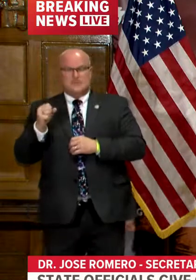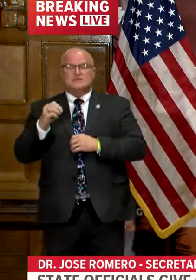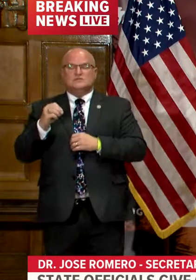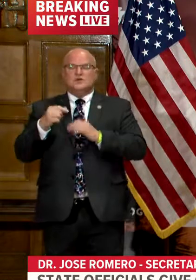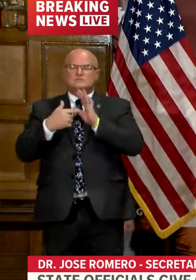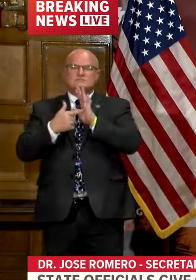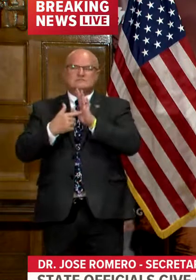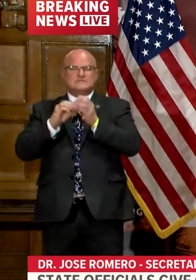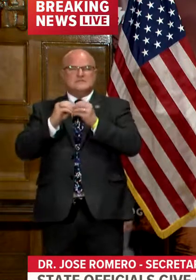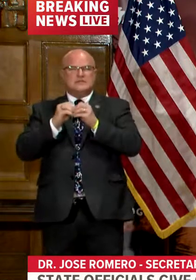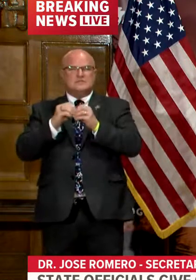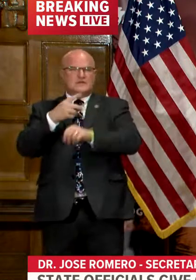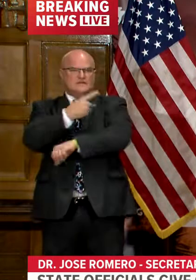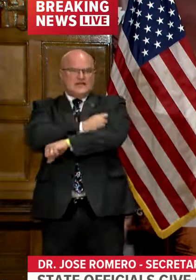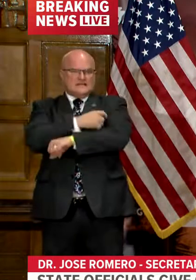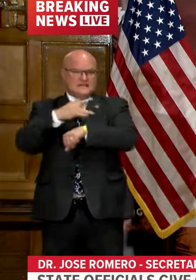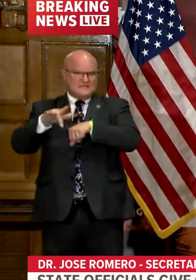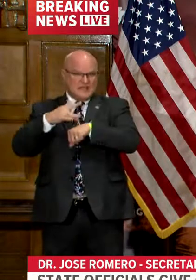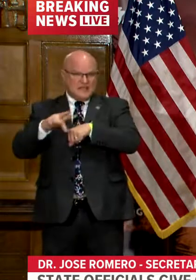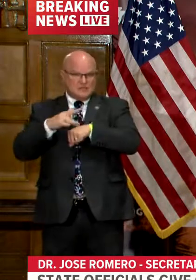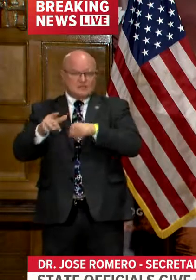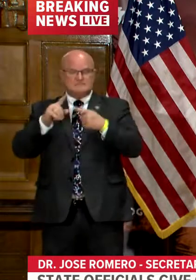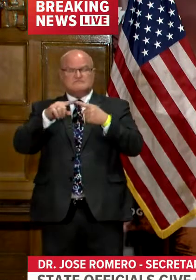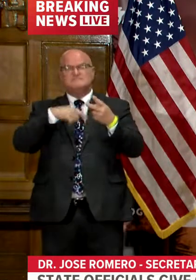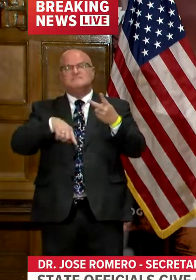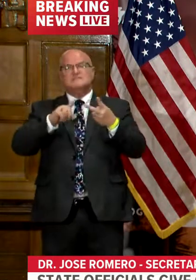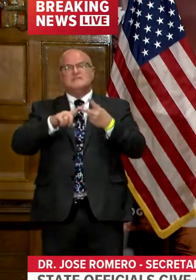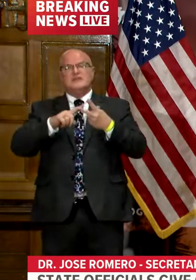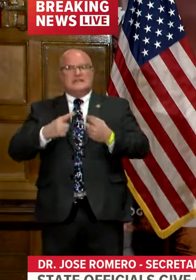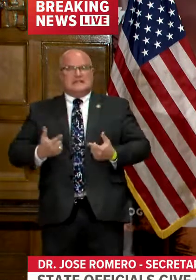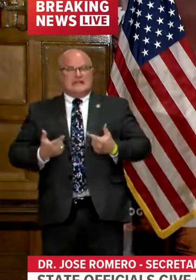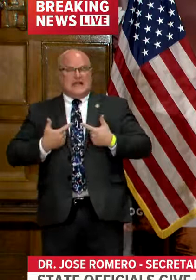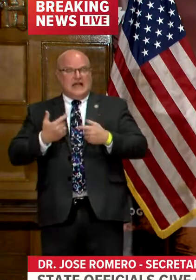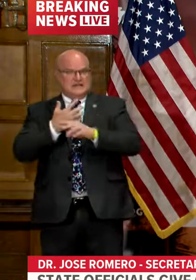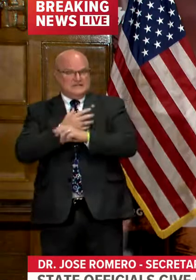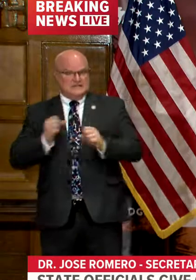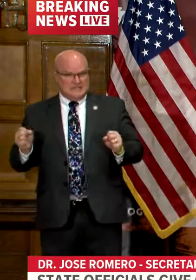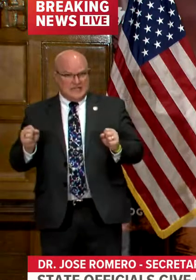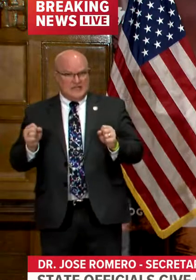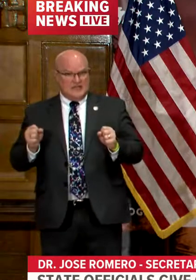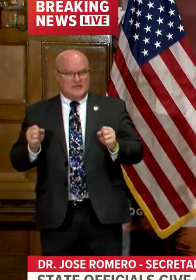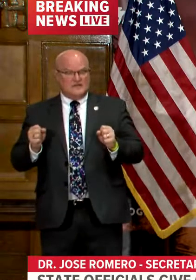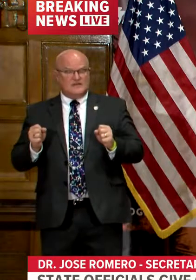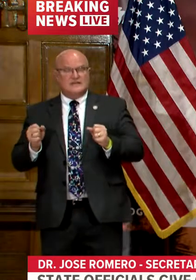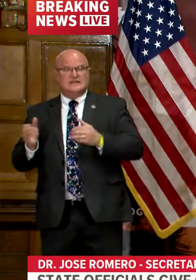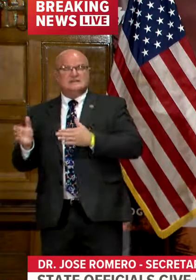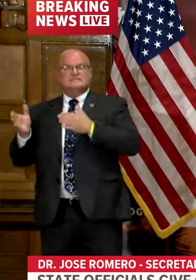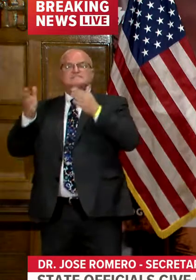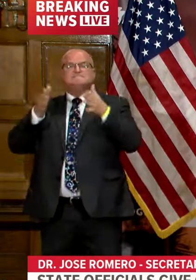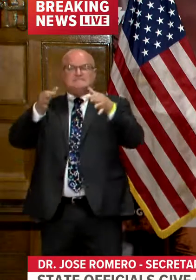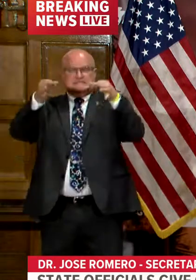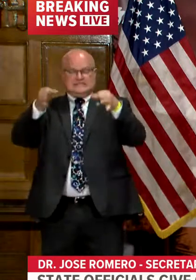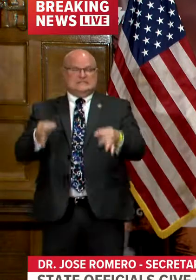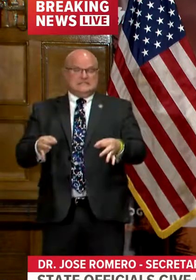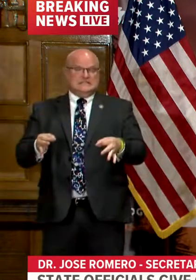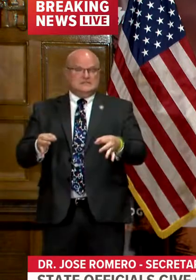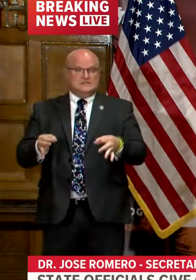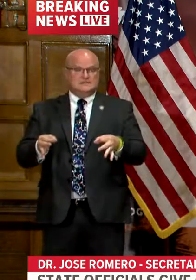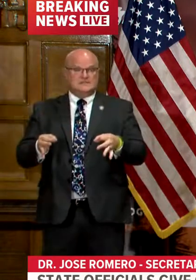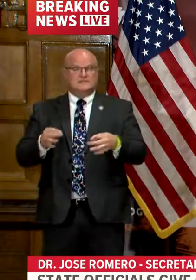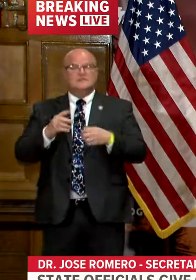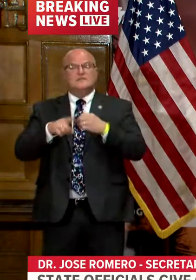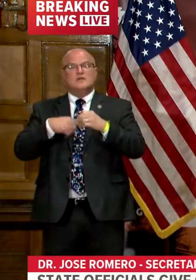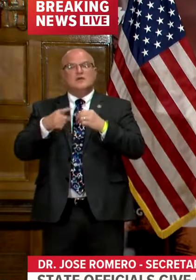on the number of vaccine available, modeling on lives saved, led to the compromise, if you will,